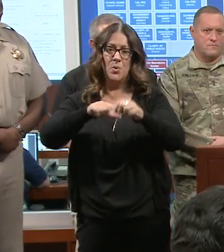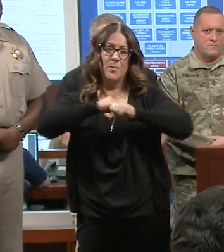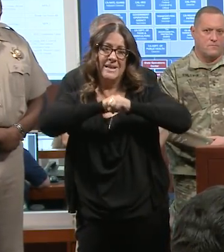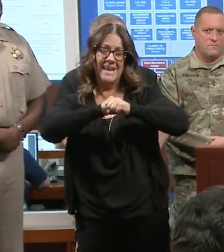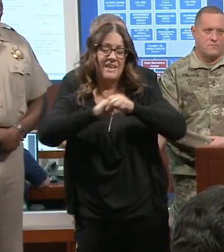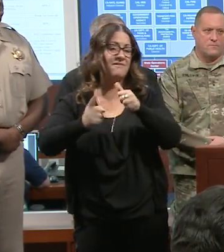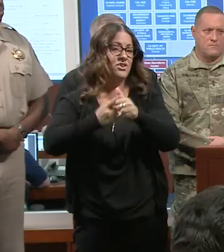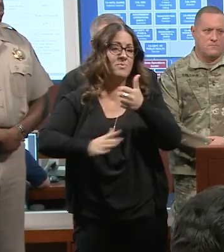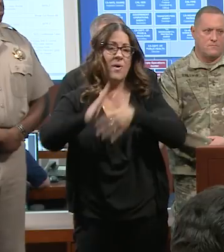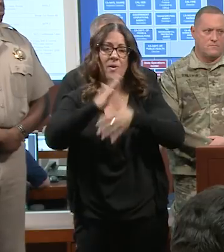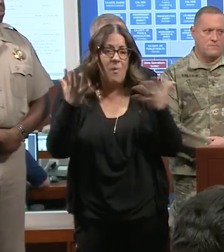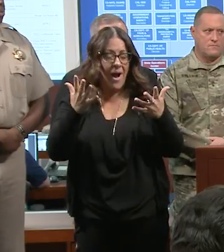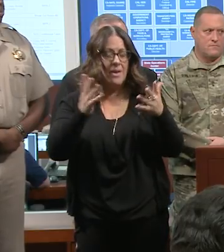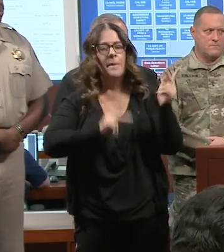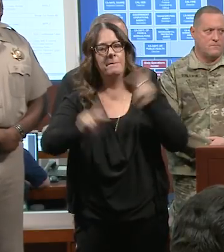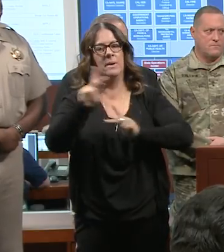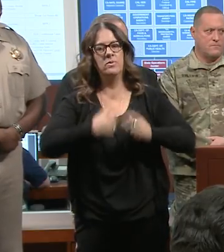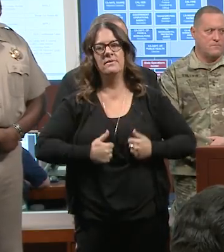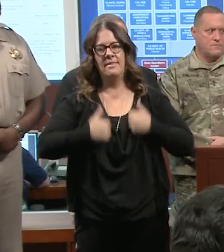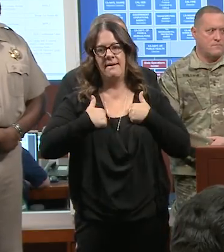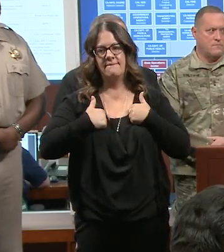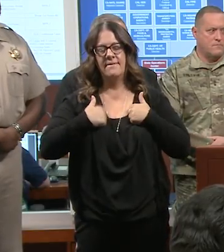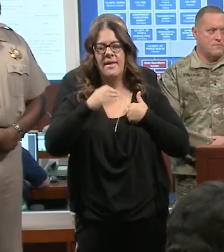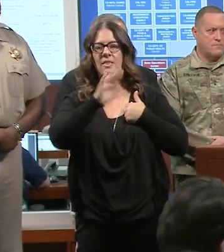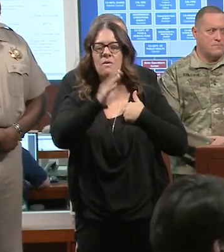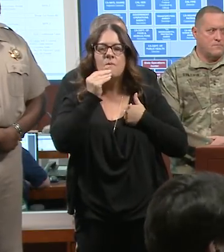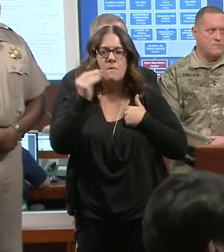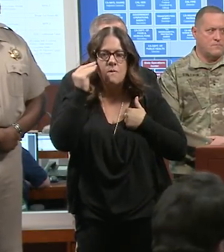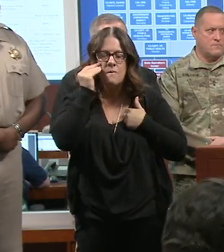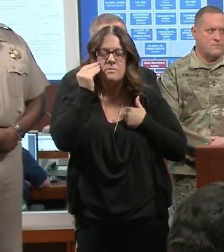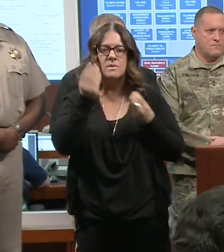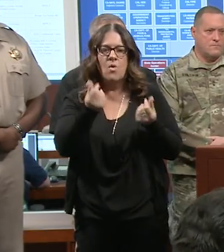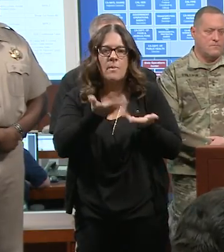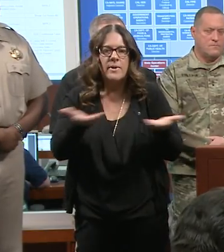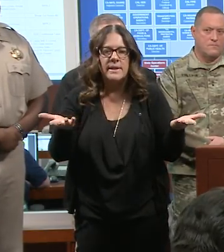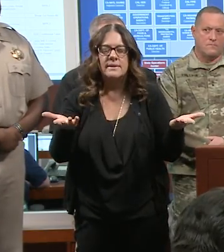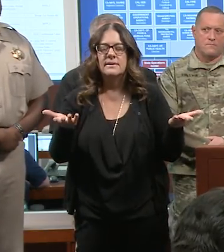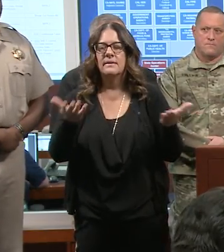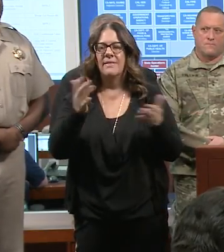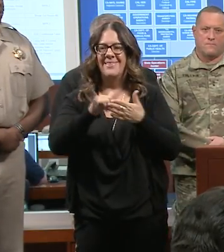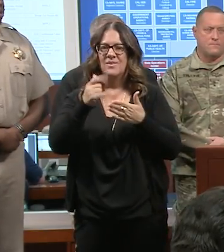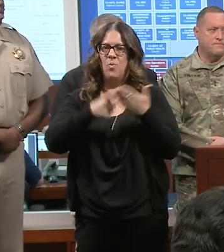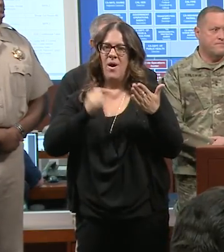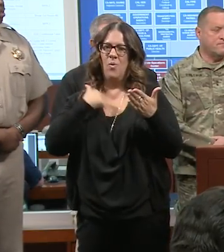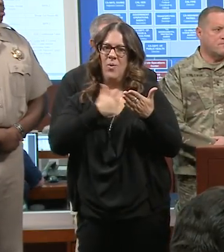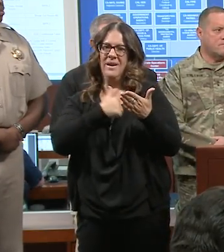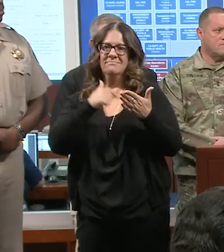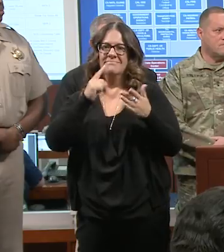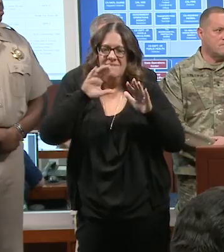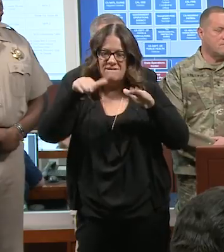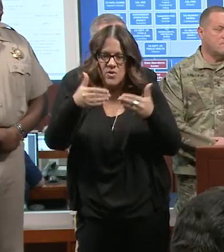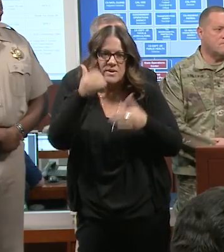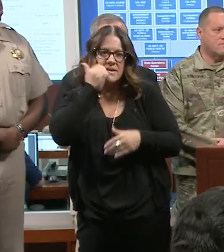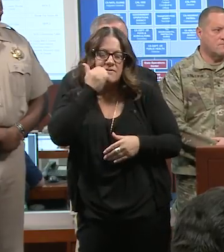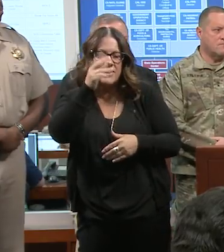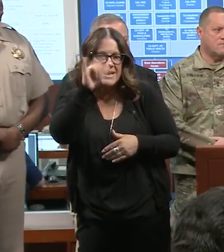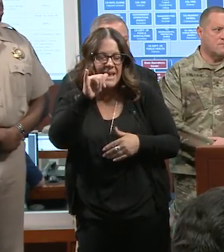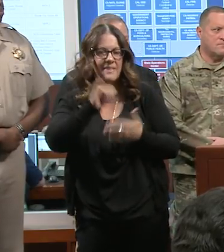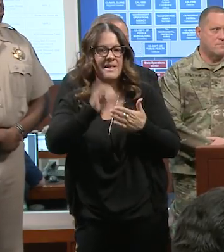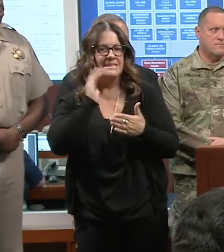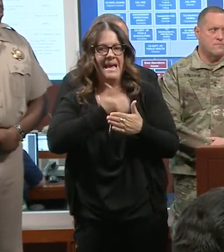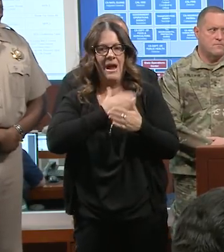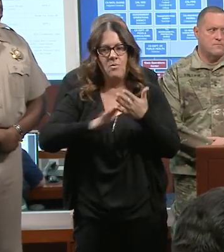first priority, is the protection of life and property. And that's what we have been focusing on every day, and will continue to focus on